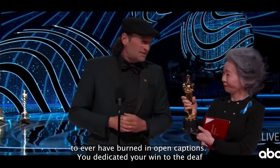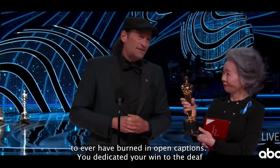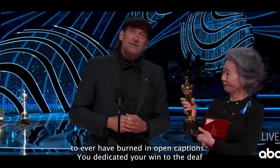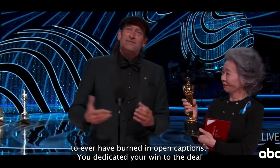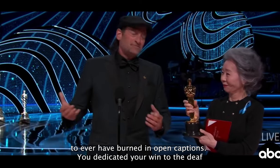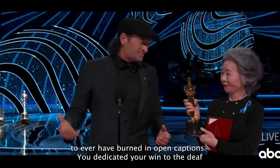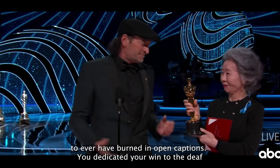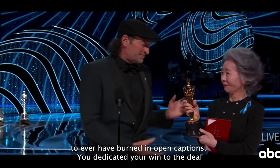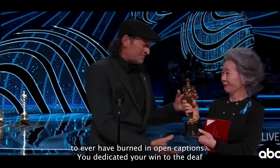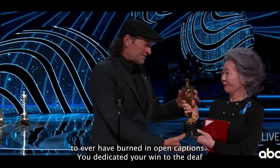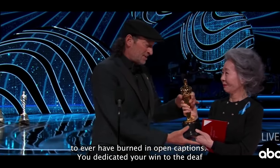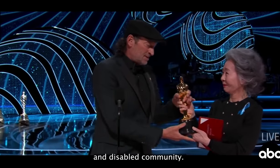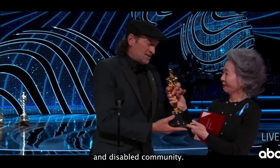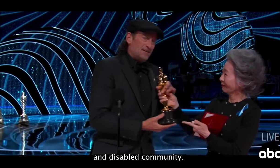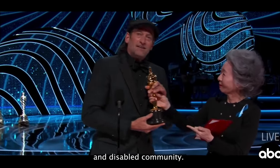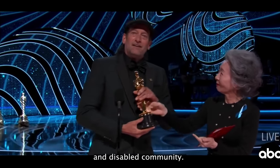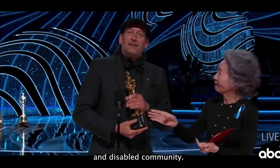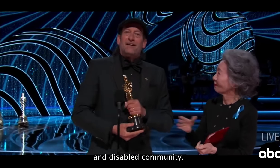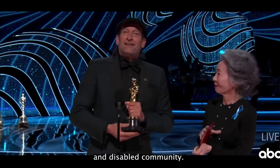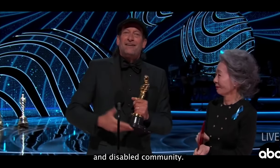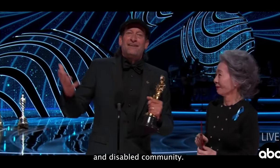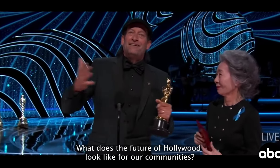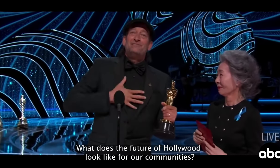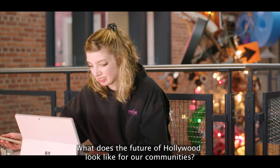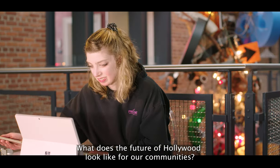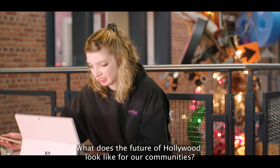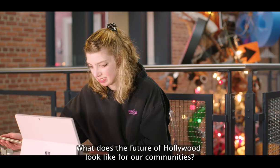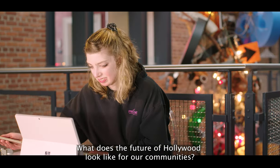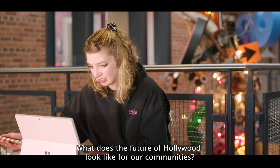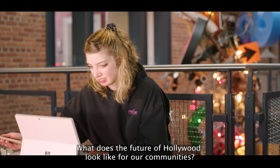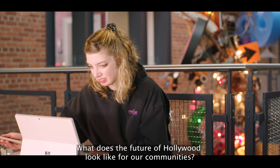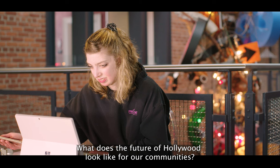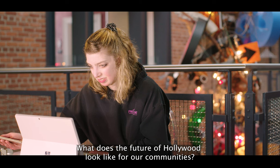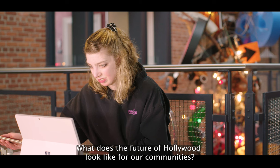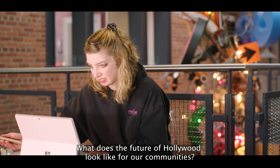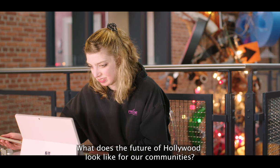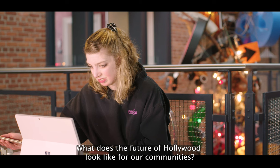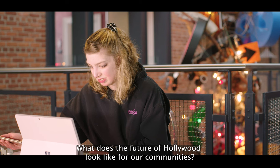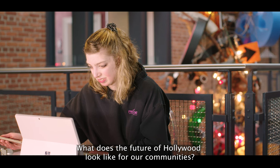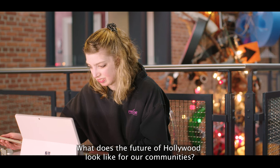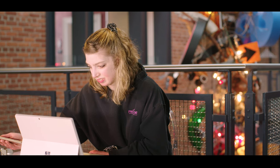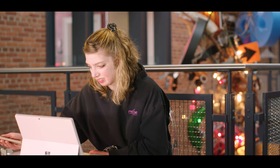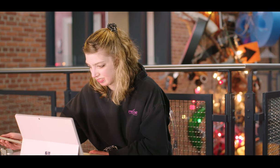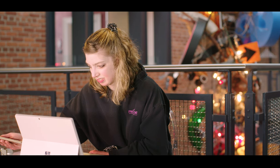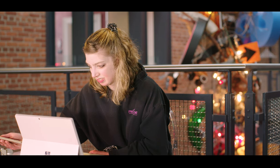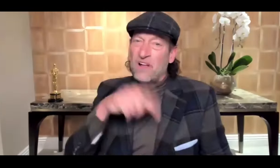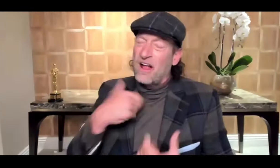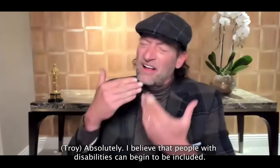You dedicated your win to the deaf and disabled community. What does the future of Hollywood look like for our communities?